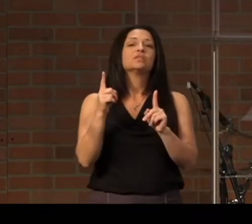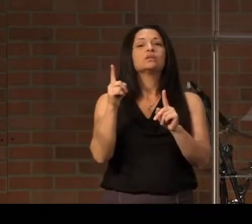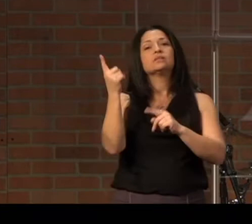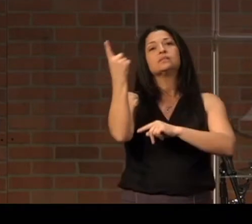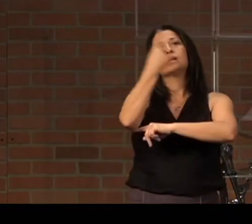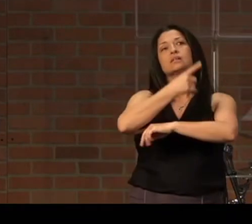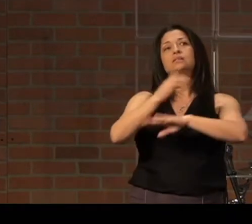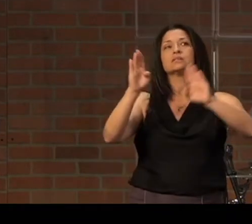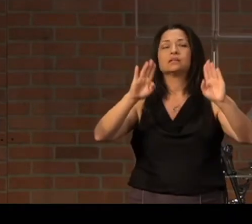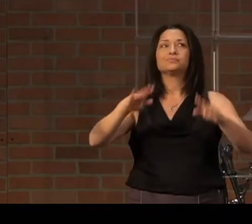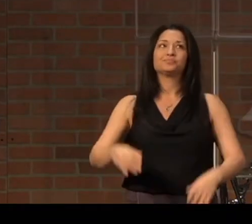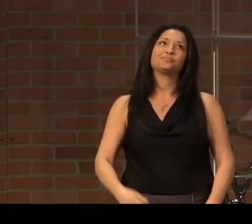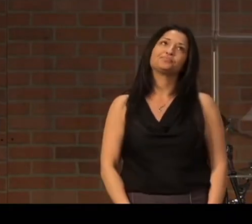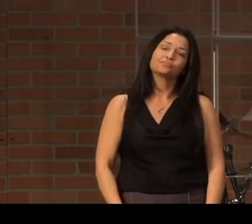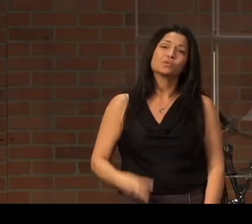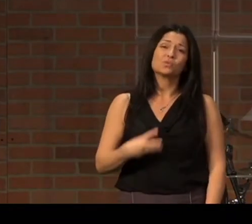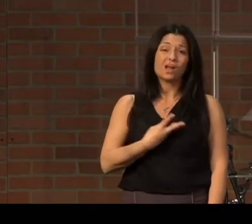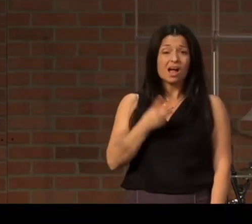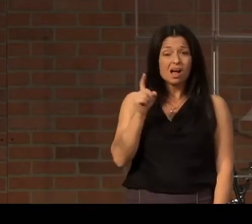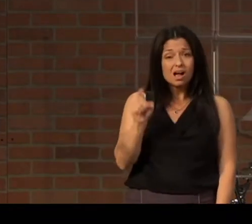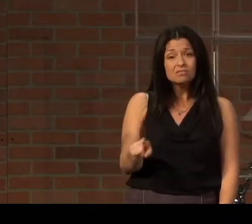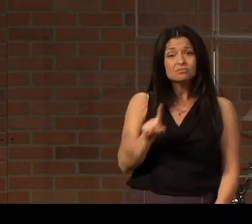Oh.